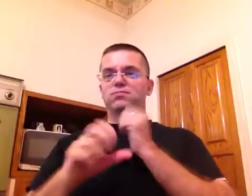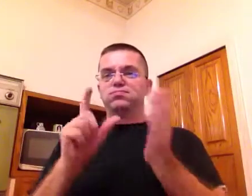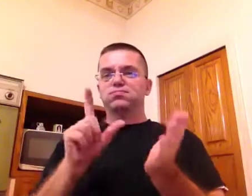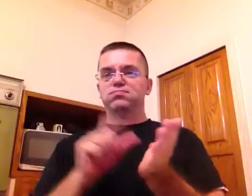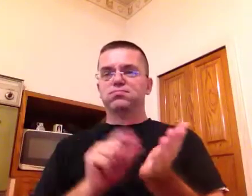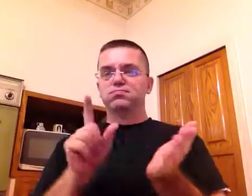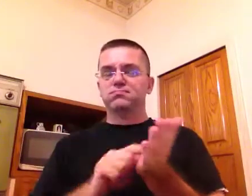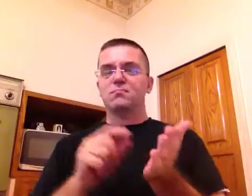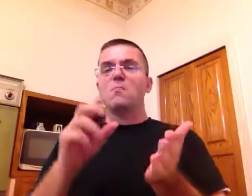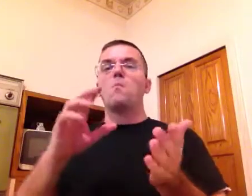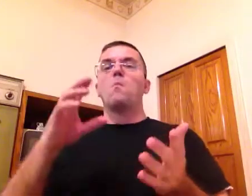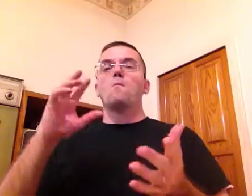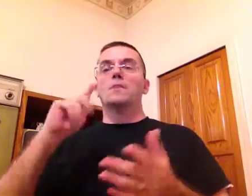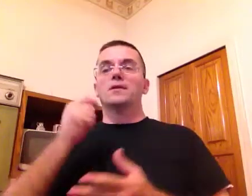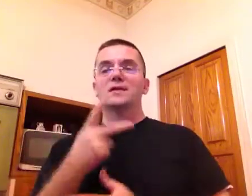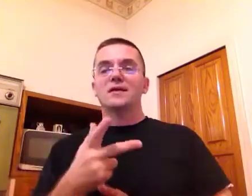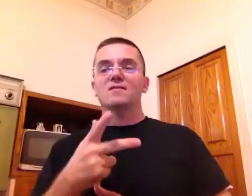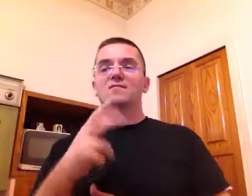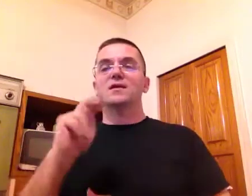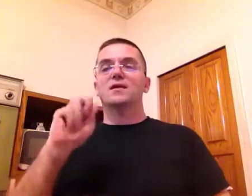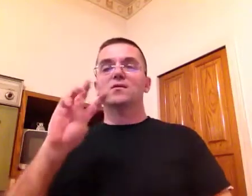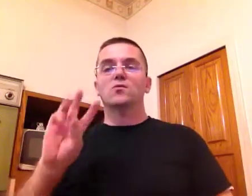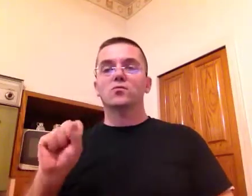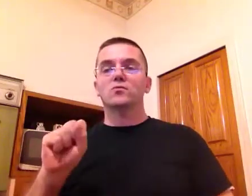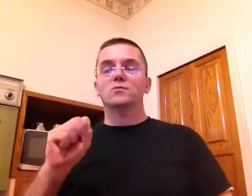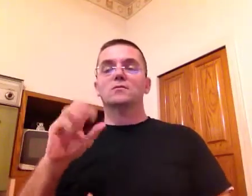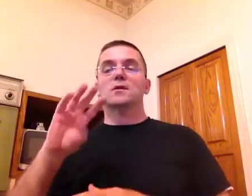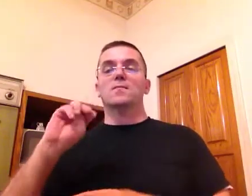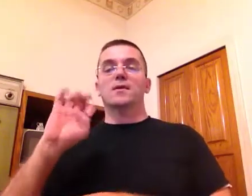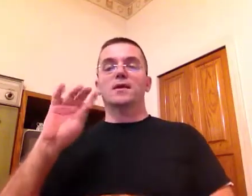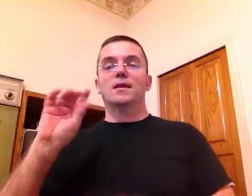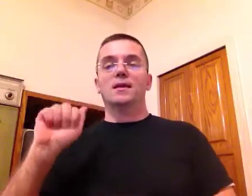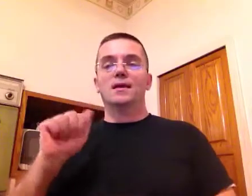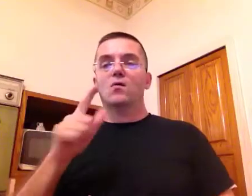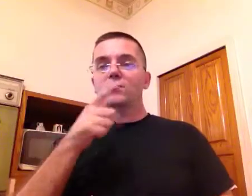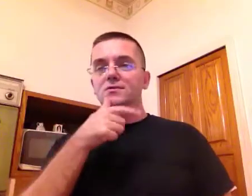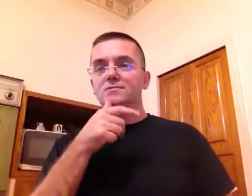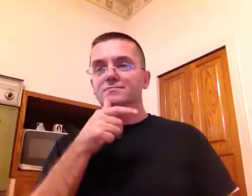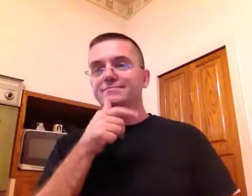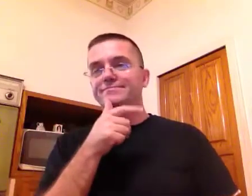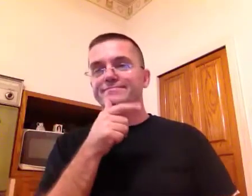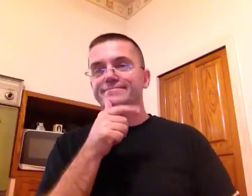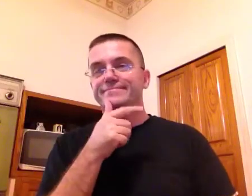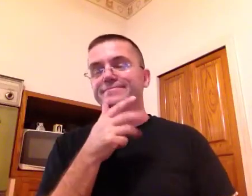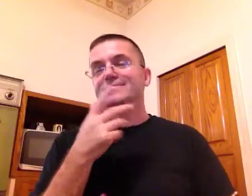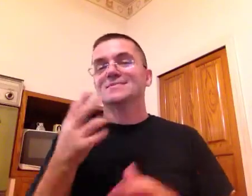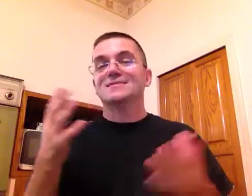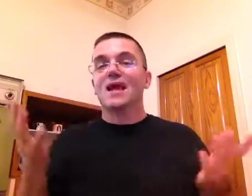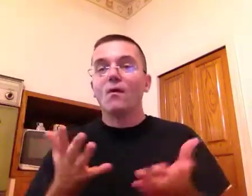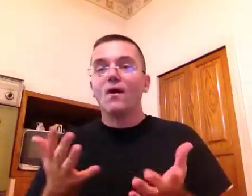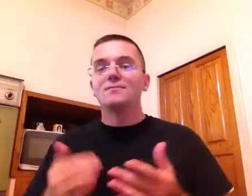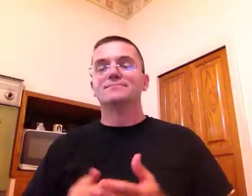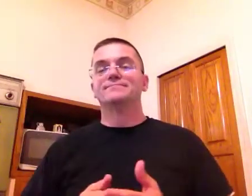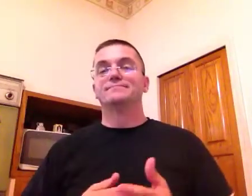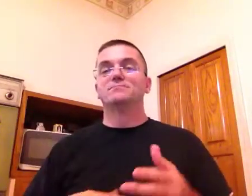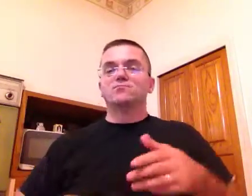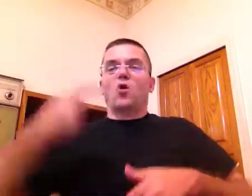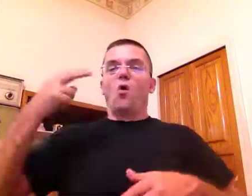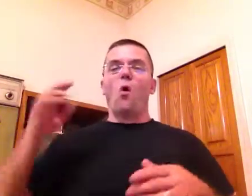tough for some people. I understand that. But I really want to explain to you folks, the 6 million of you listening, that it is